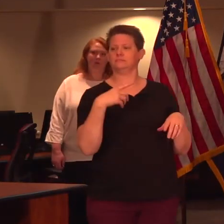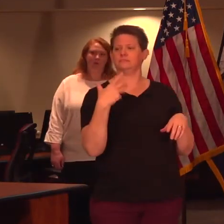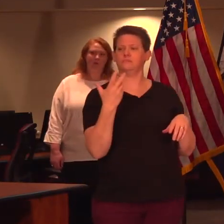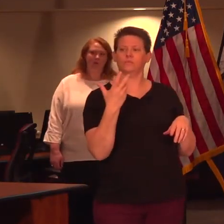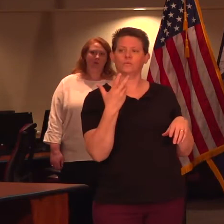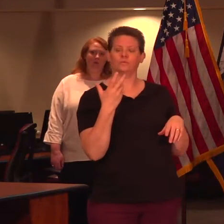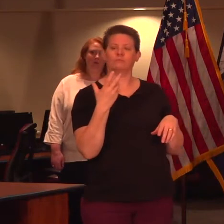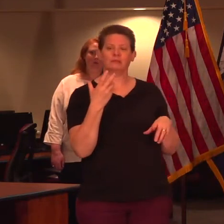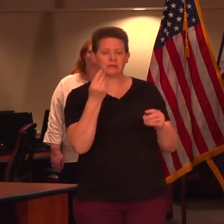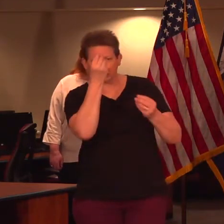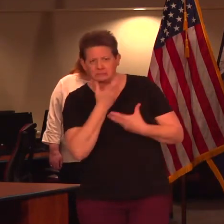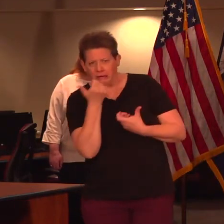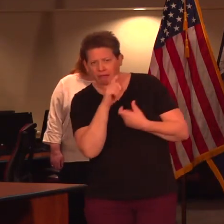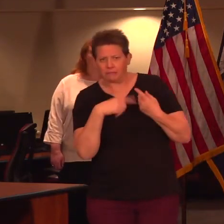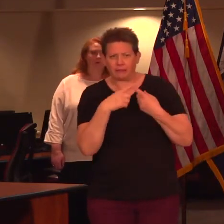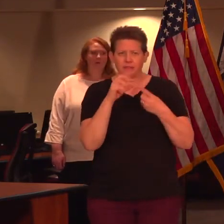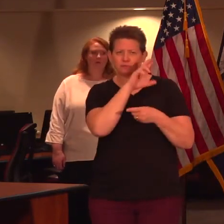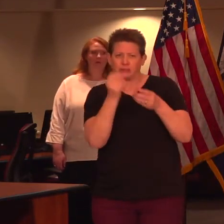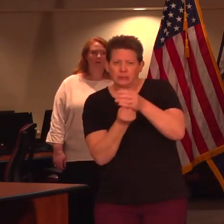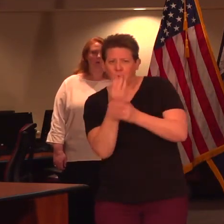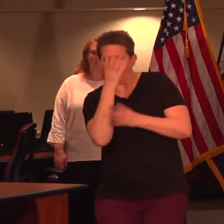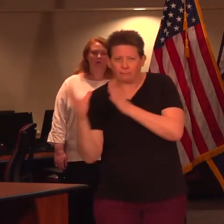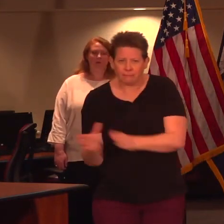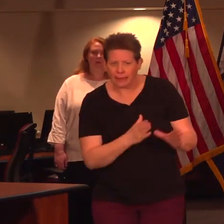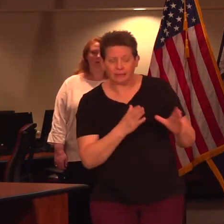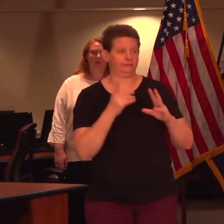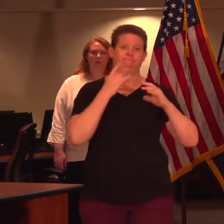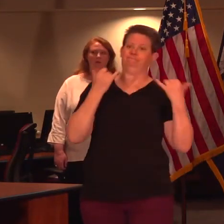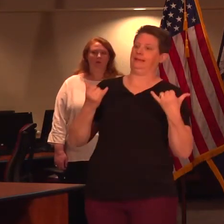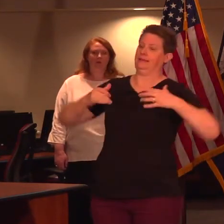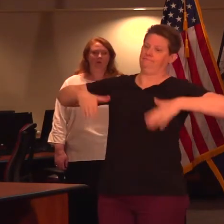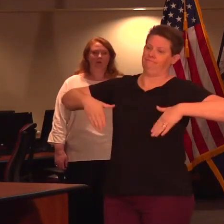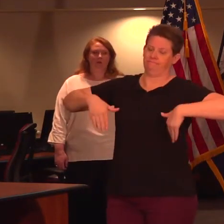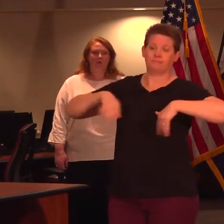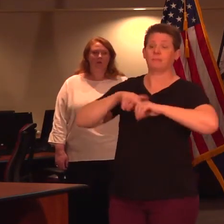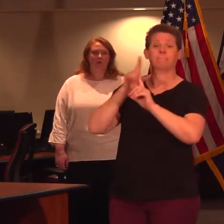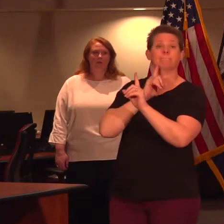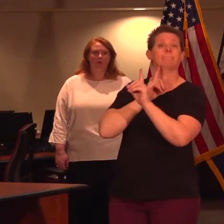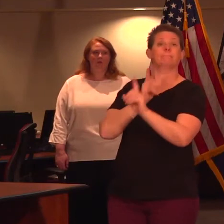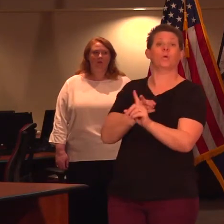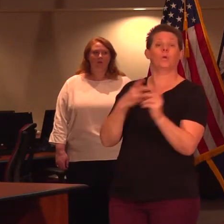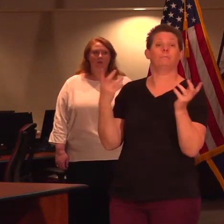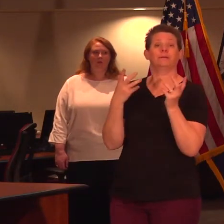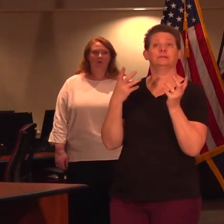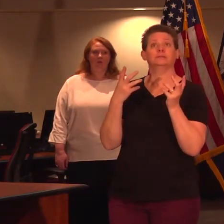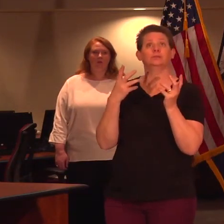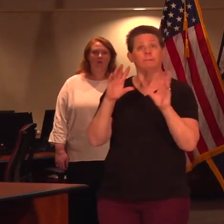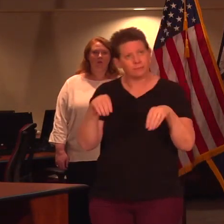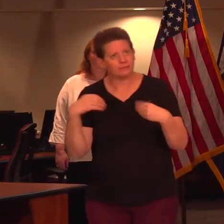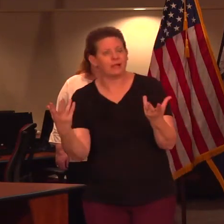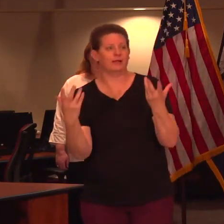this rejuvenation plan that you're looking Not to? at this time, other than our purpose is to get advice,